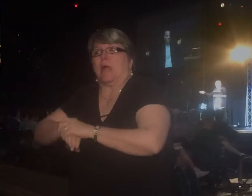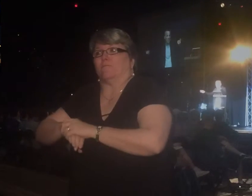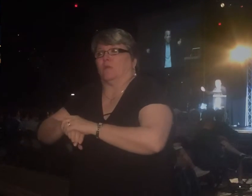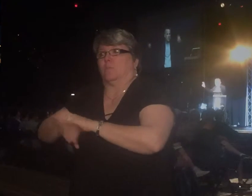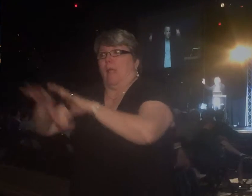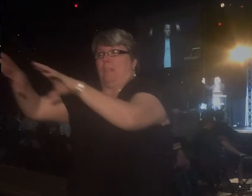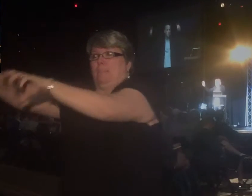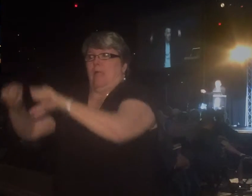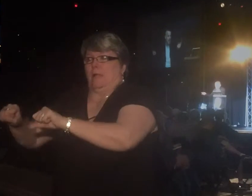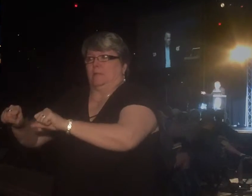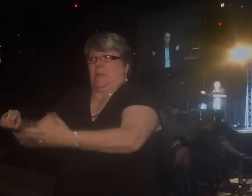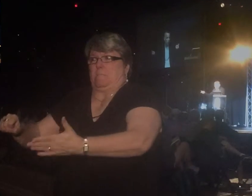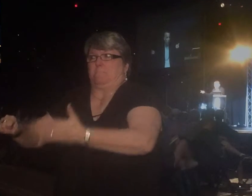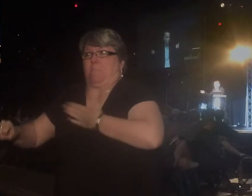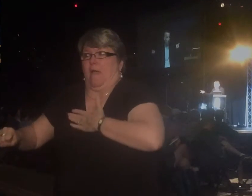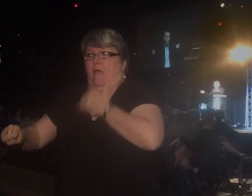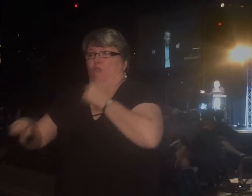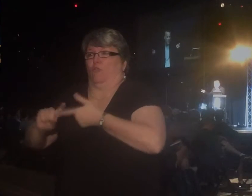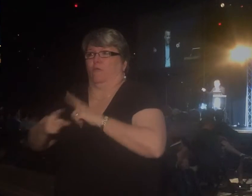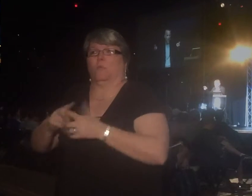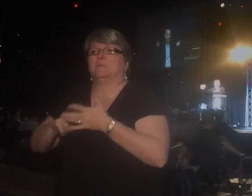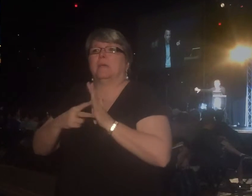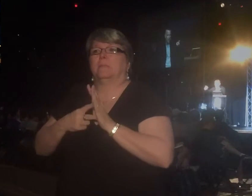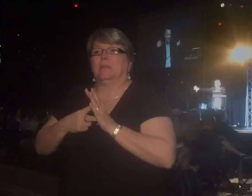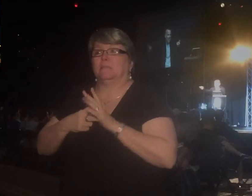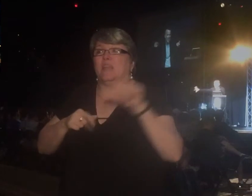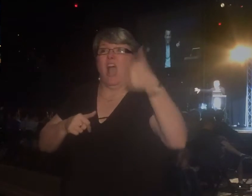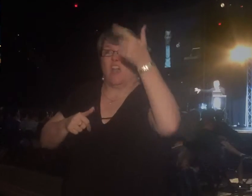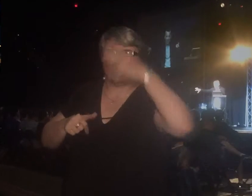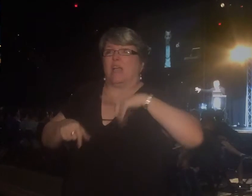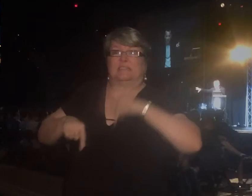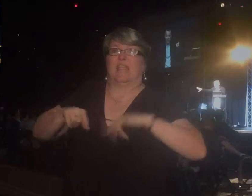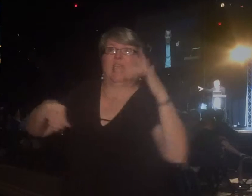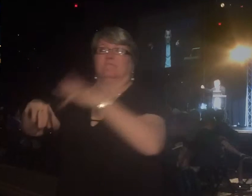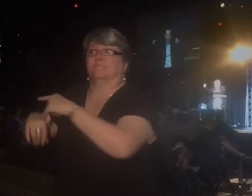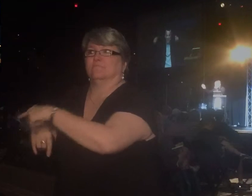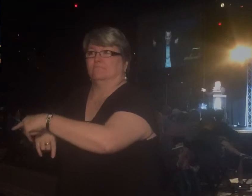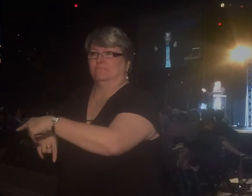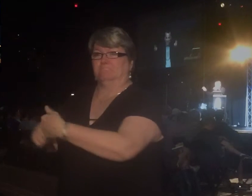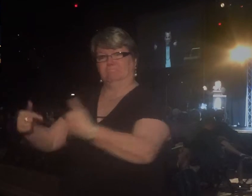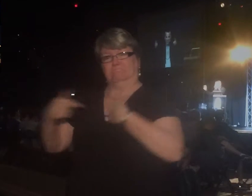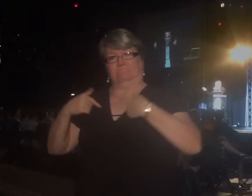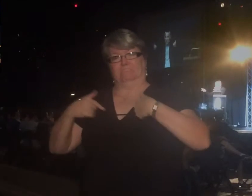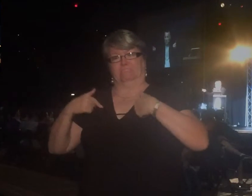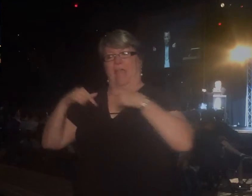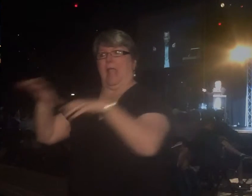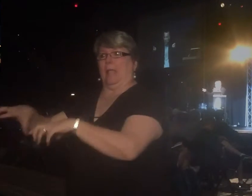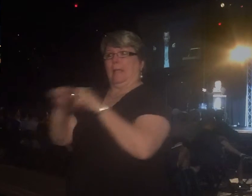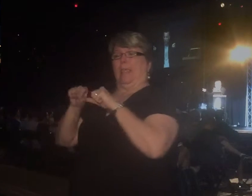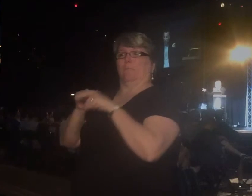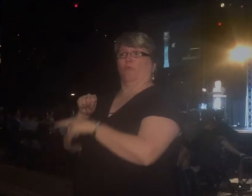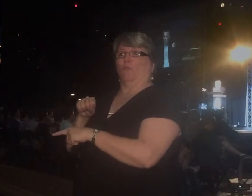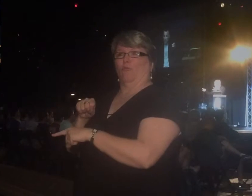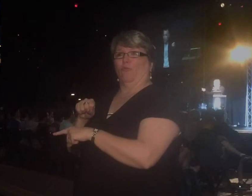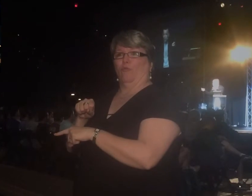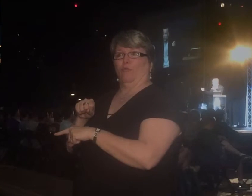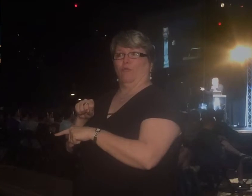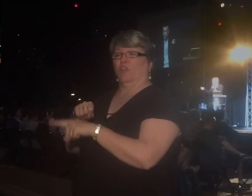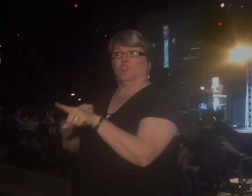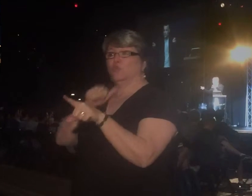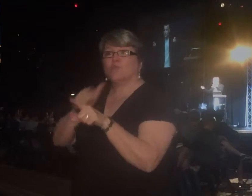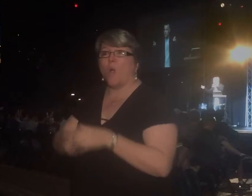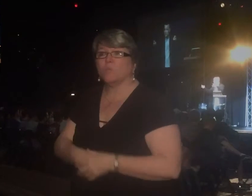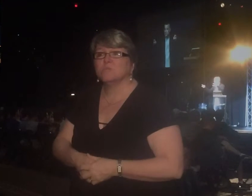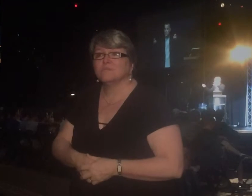and comfort by locking her down, saying she's my girlfriend. What does that mean? It means other guys can't get her. And it means I have a certain claim on